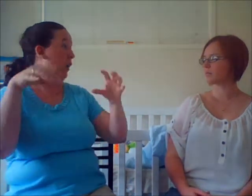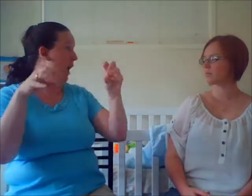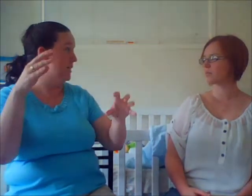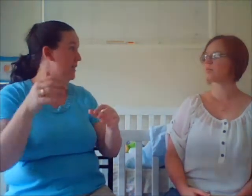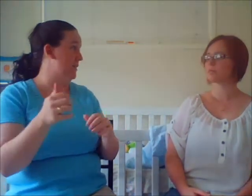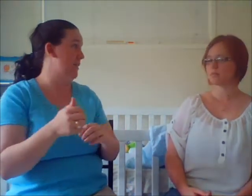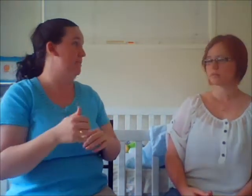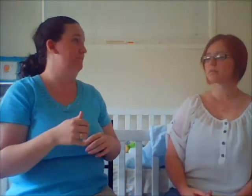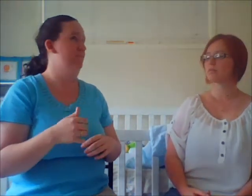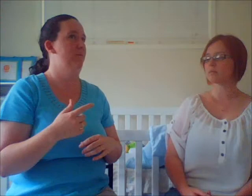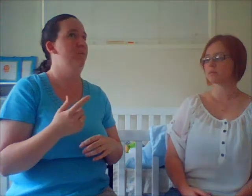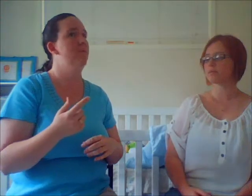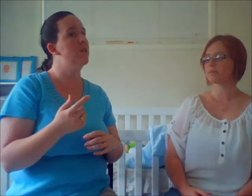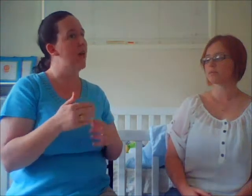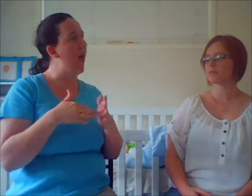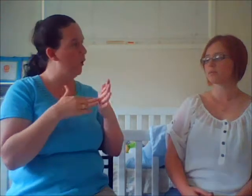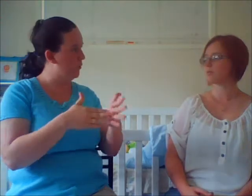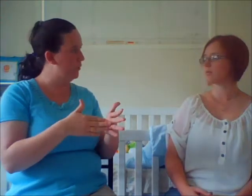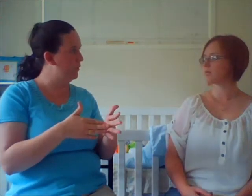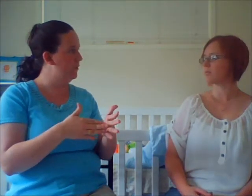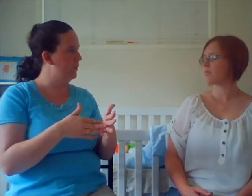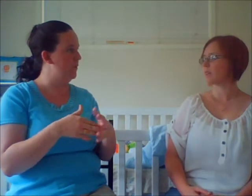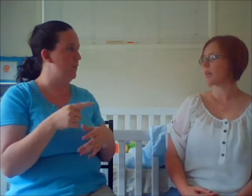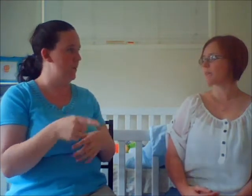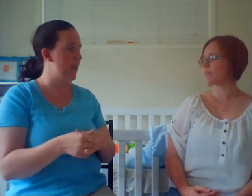light system to help with that.